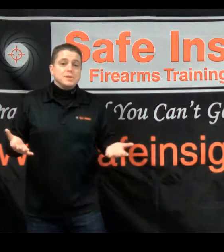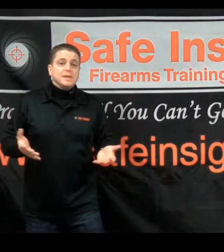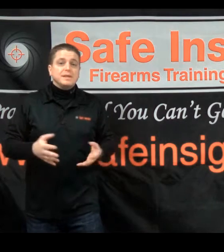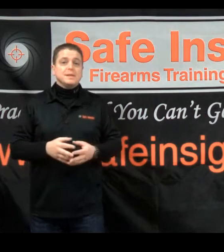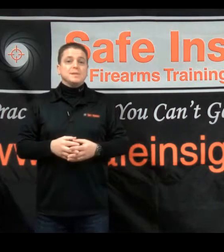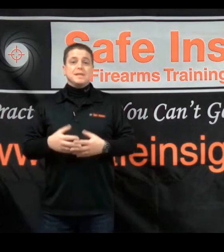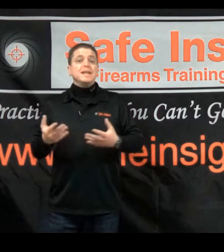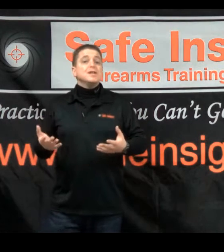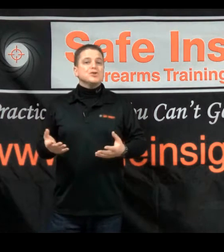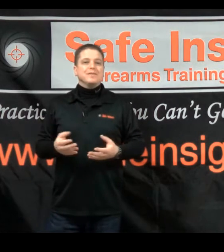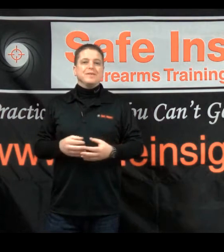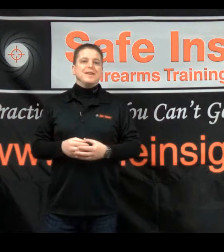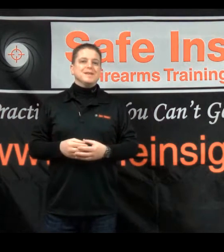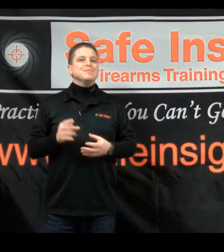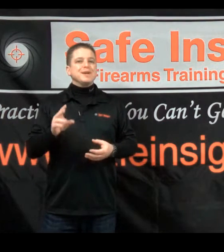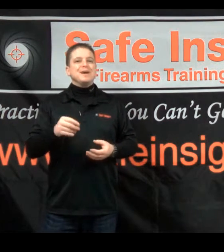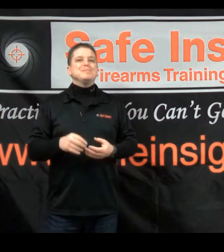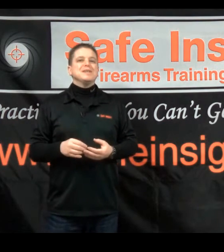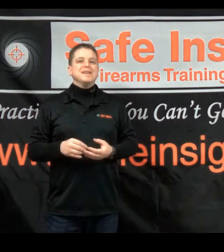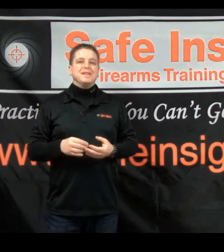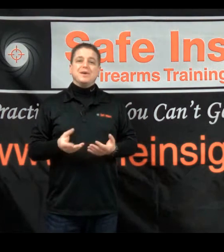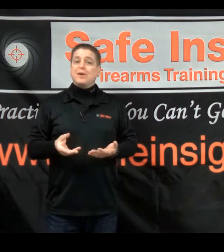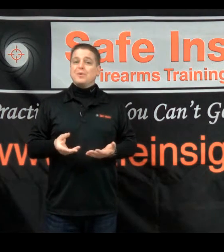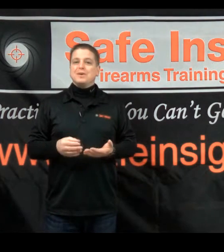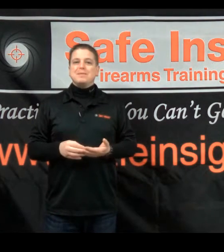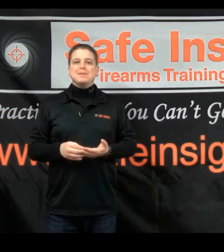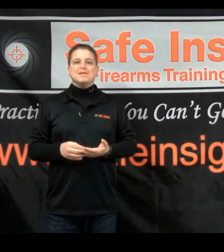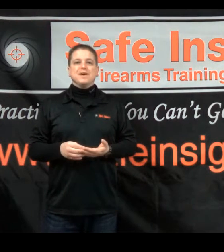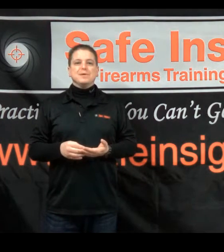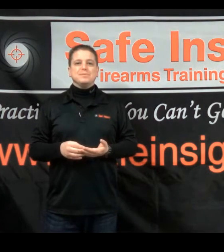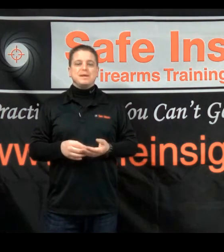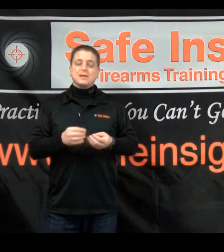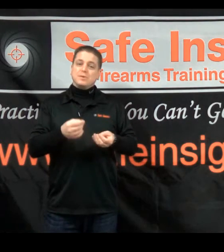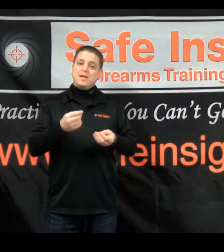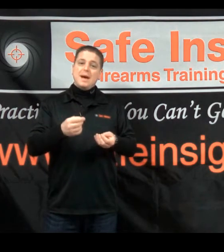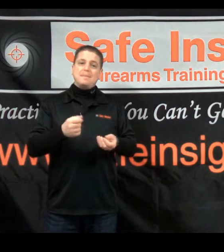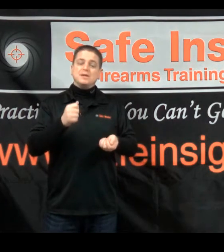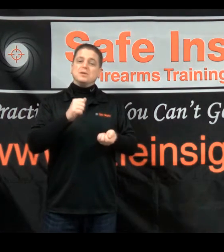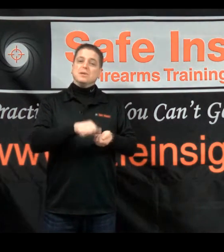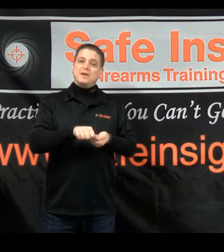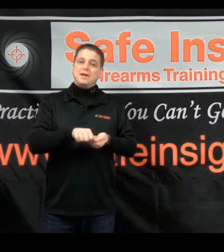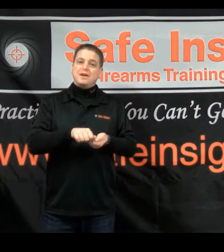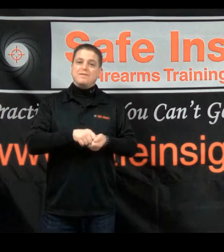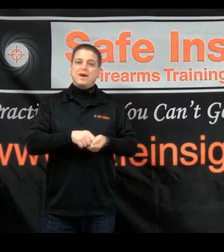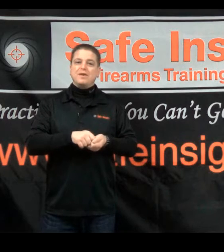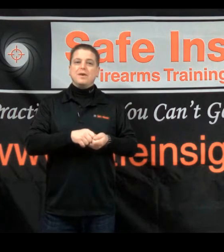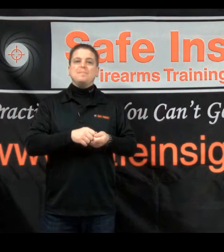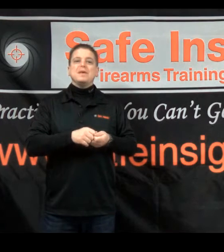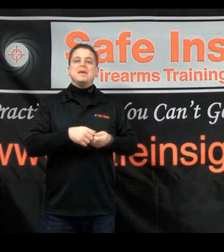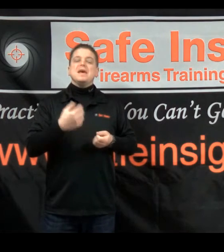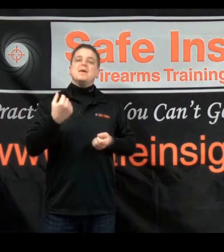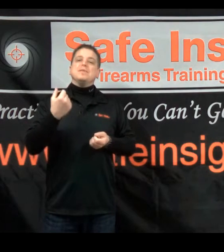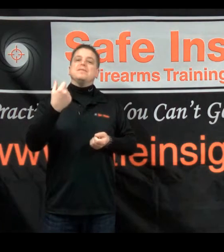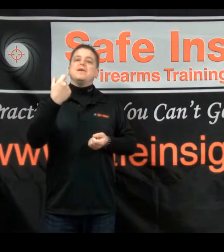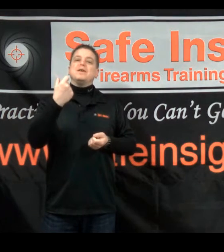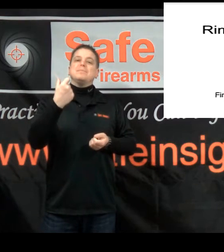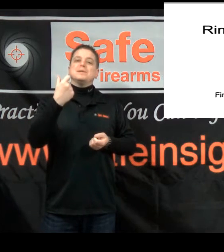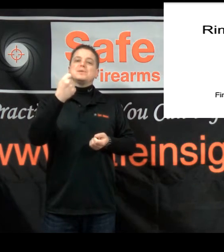that that's the nature of it, and sometimes there are going to be misfires. Because what will happen is you'll load it into your firearm, and when the firing pin